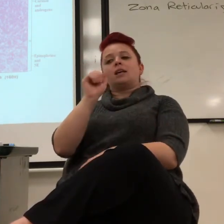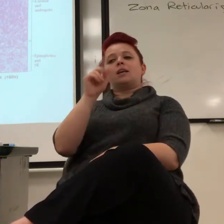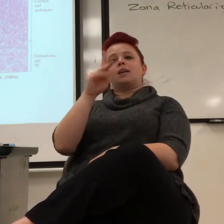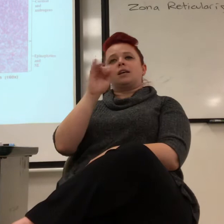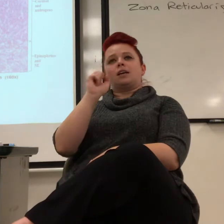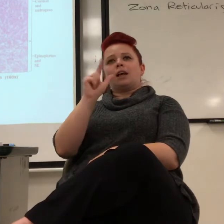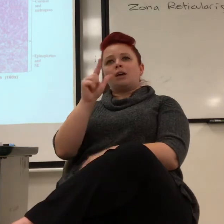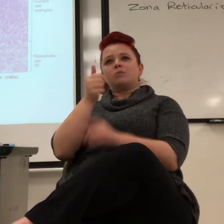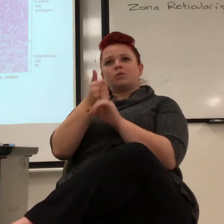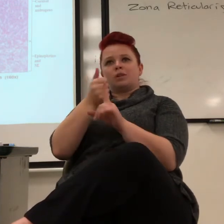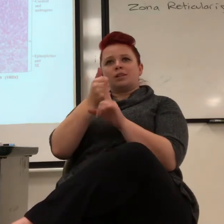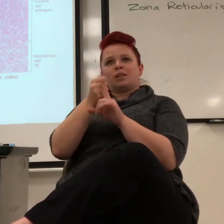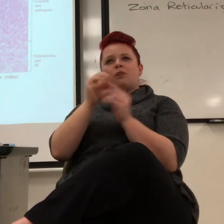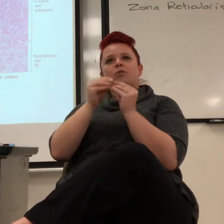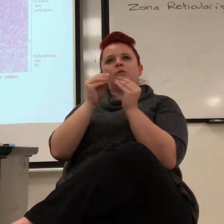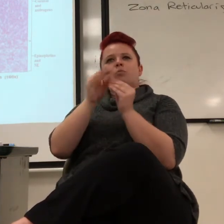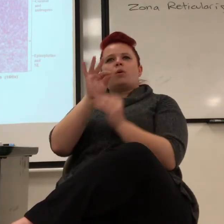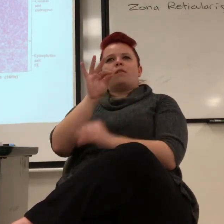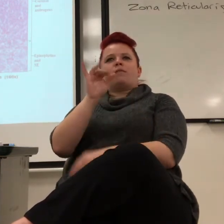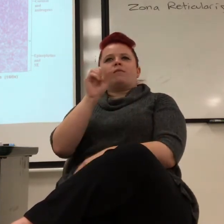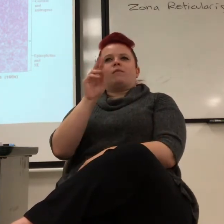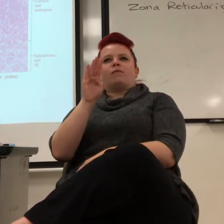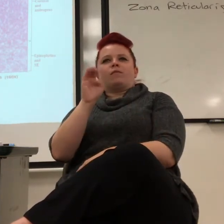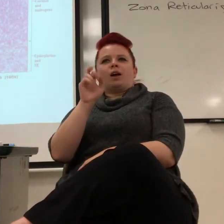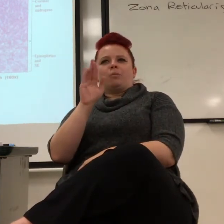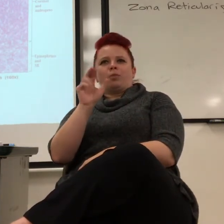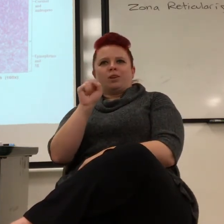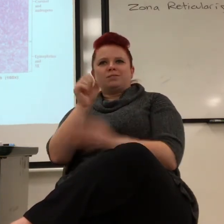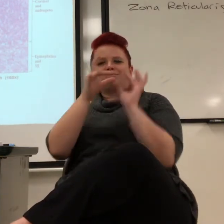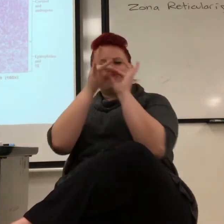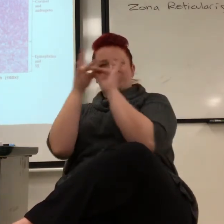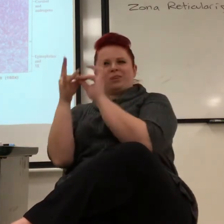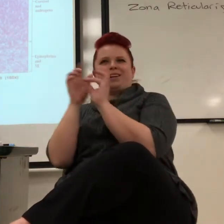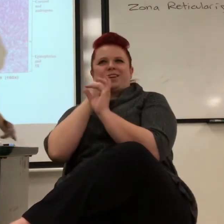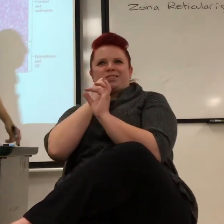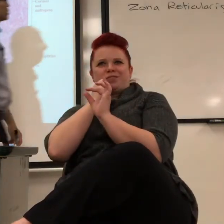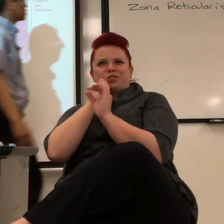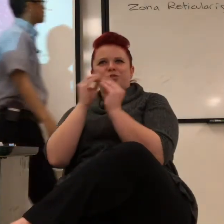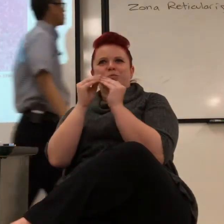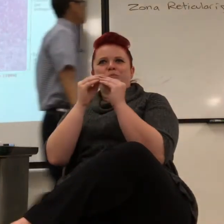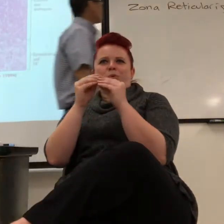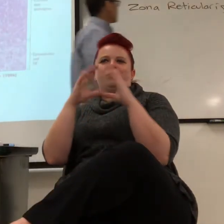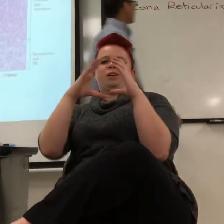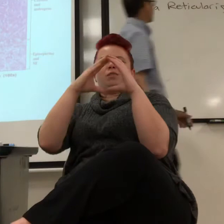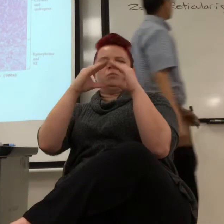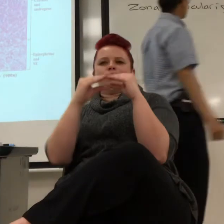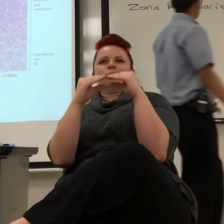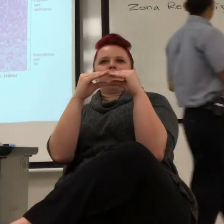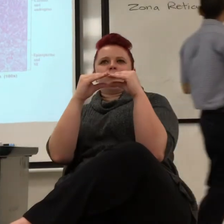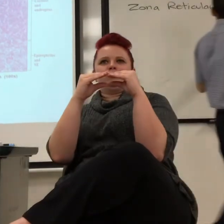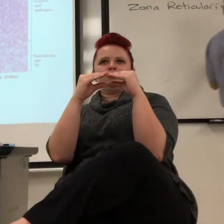cells. The zona reticularis secrete the sex hormones.